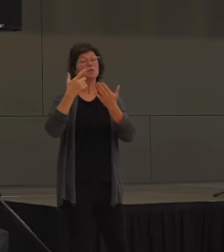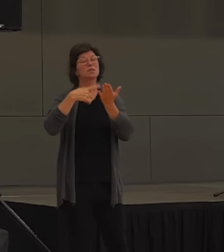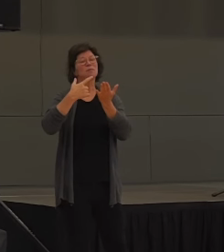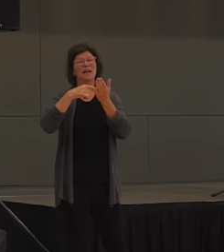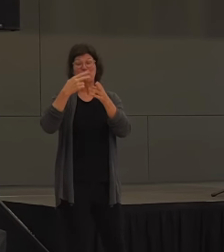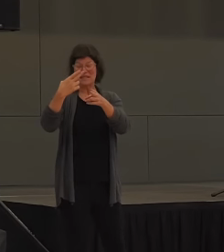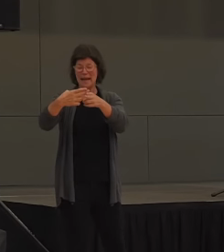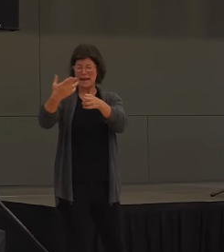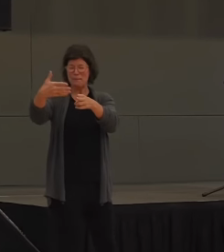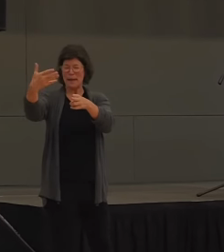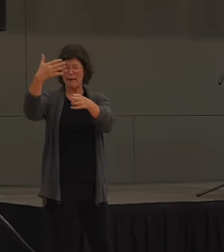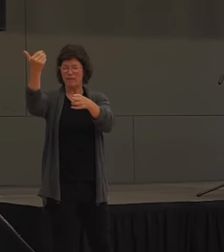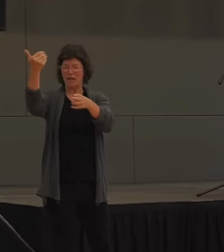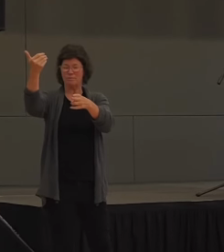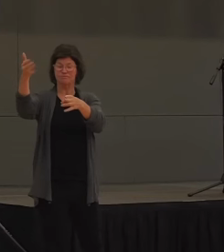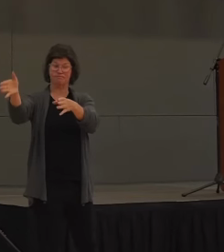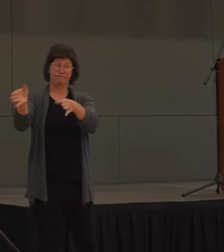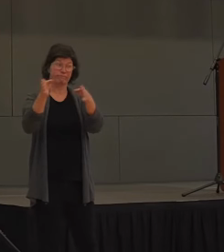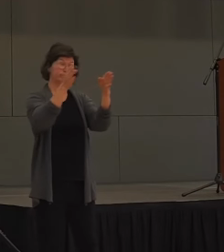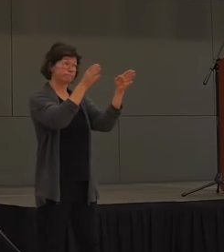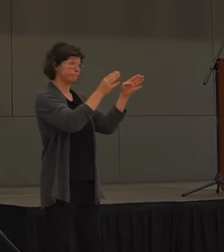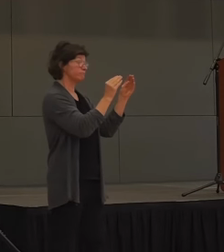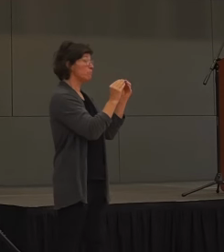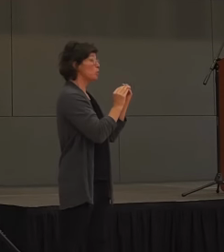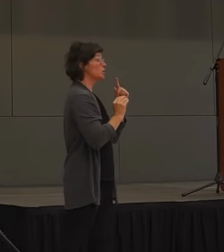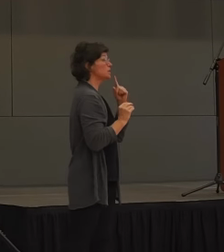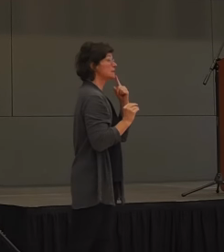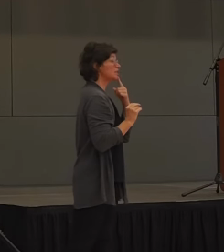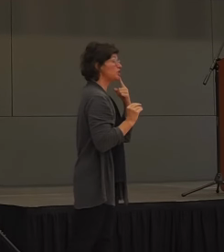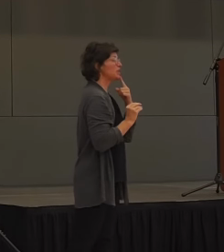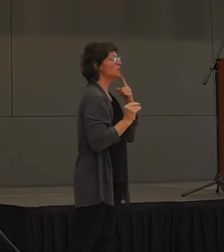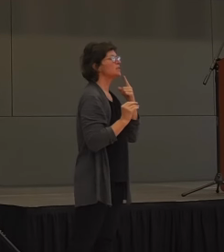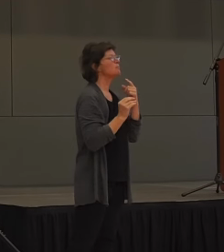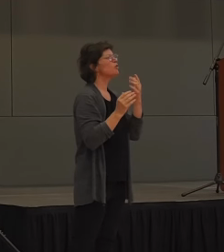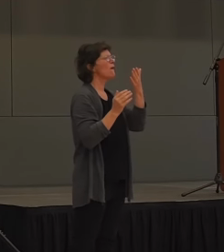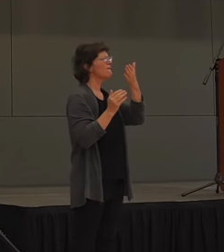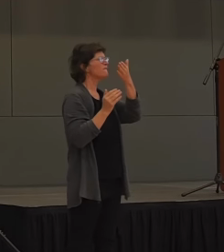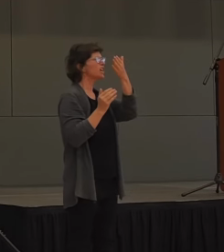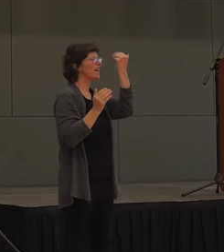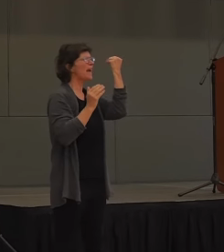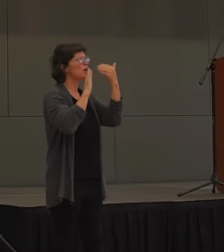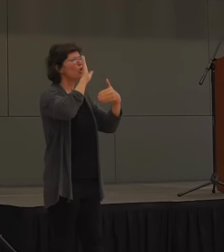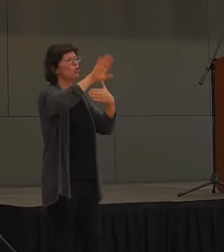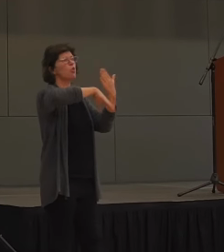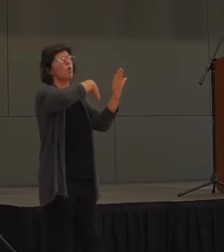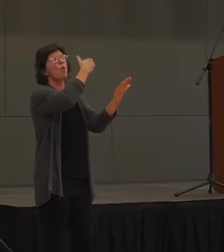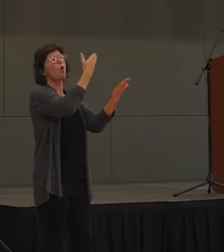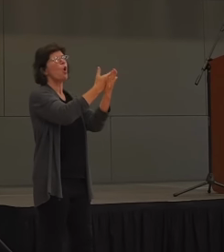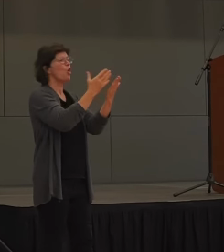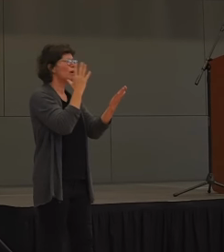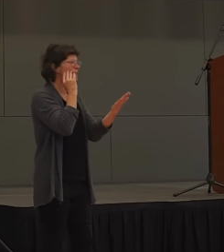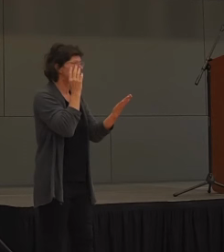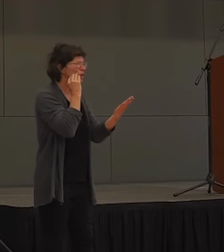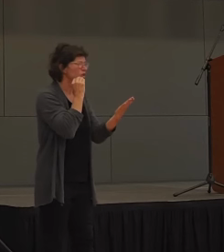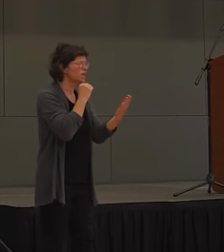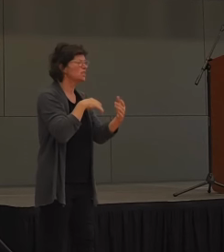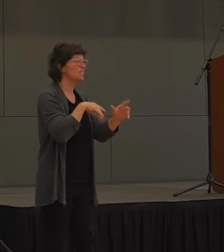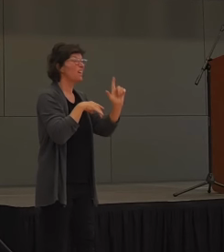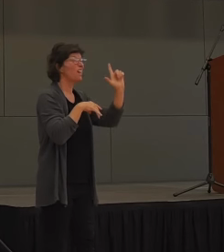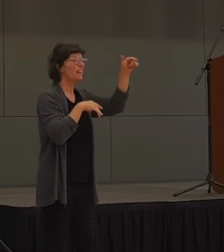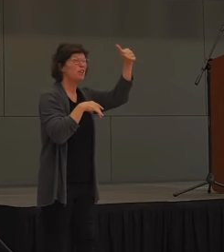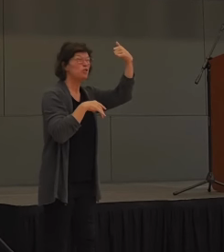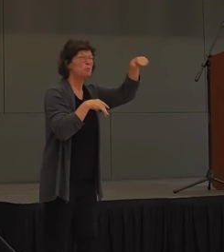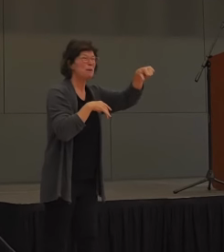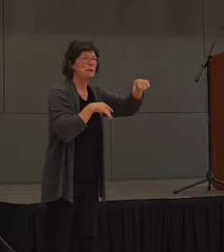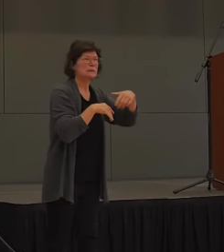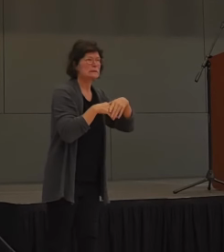name. Something more significant is forgetting the whole experience, rarely remembering later. So I